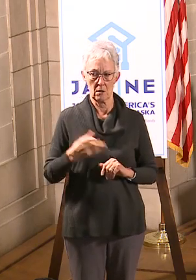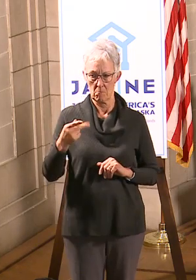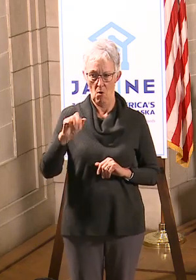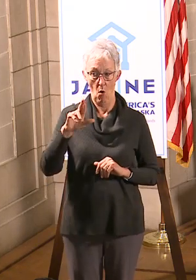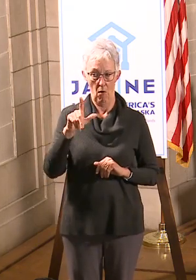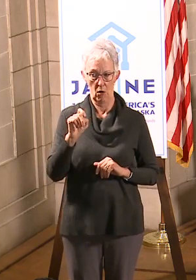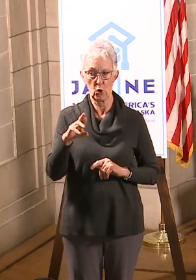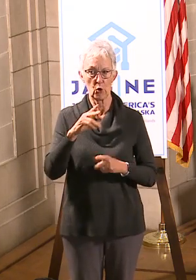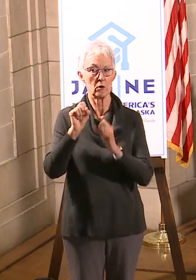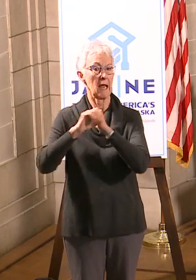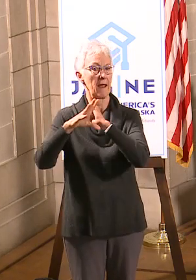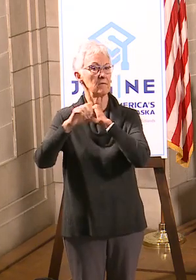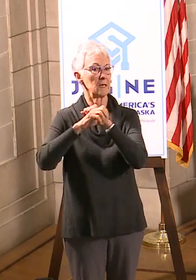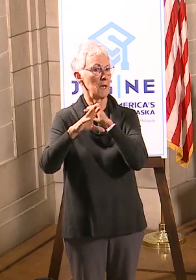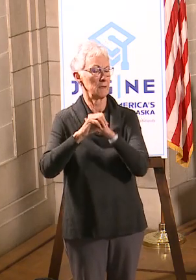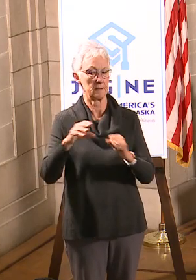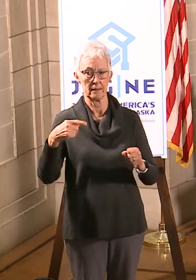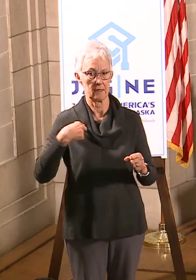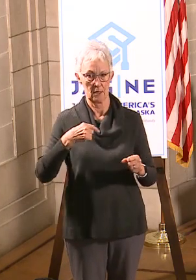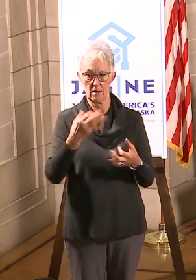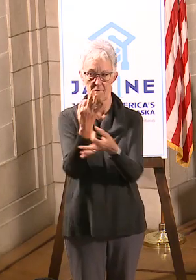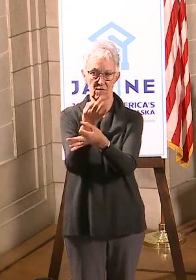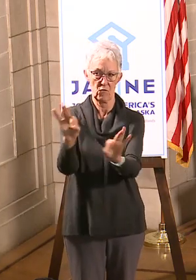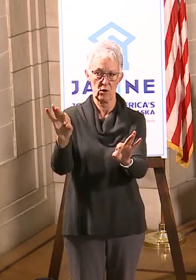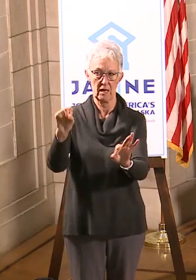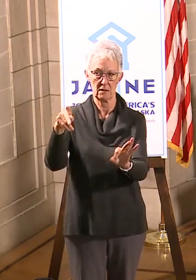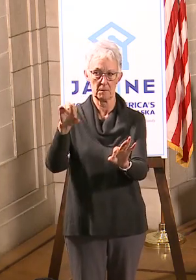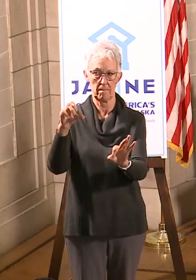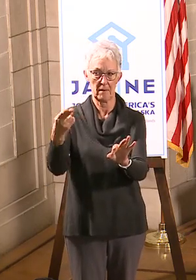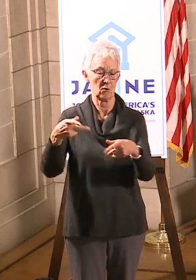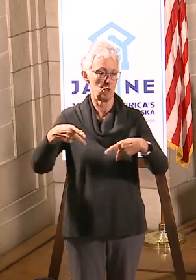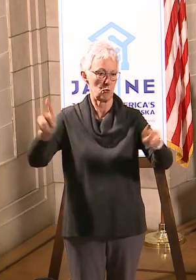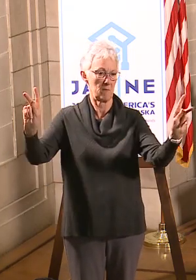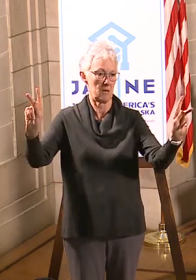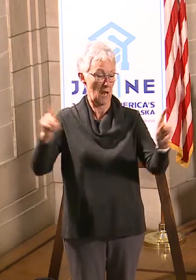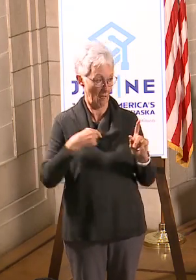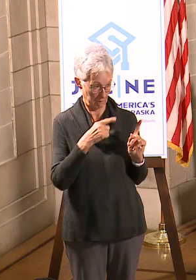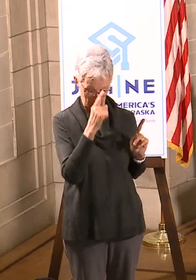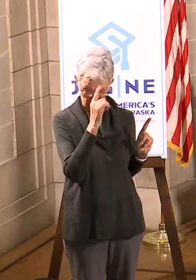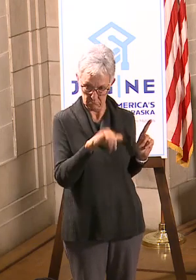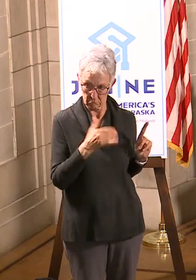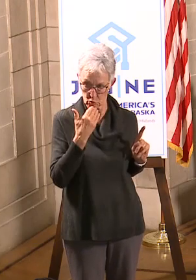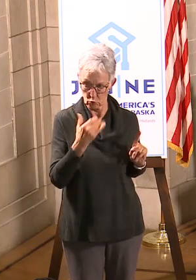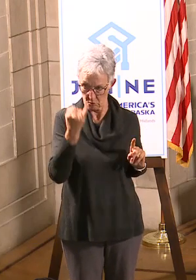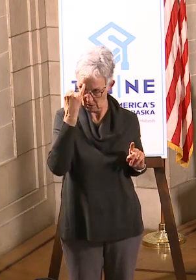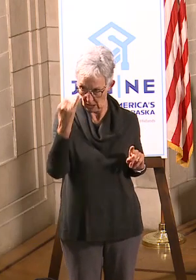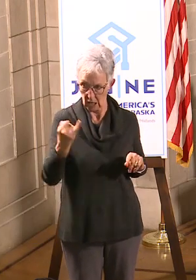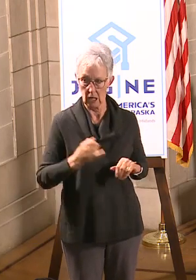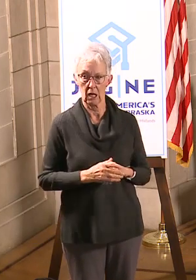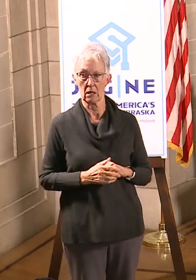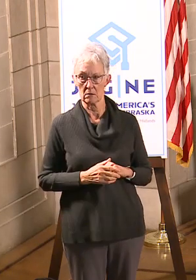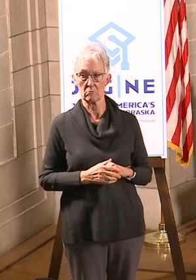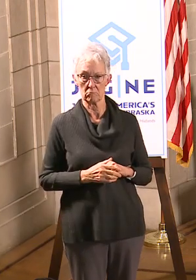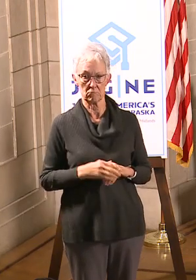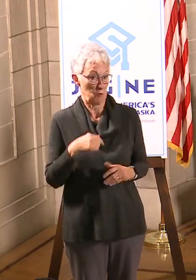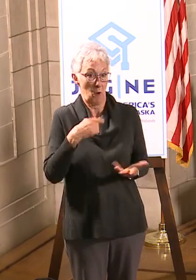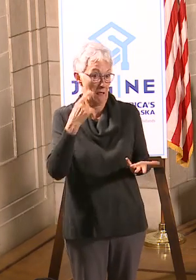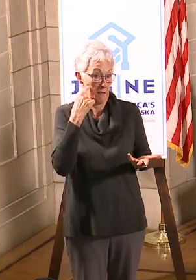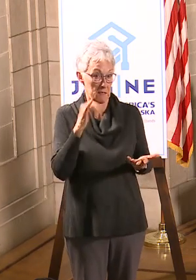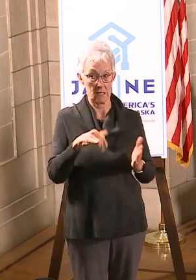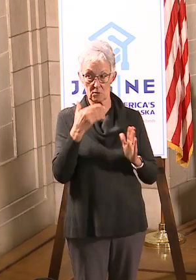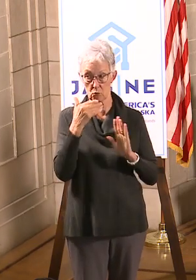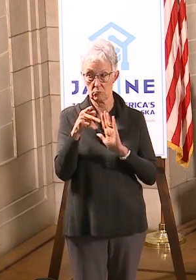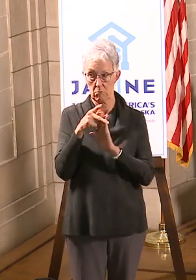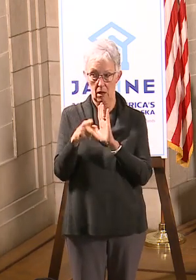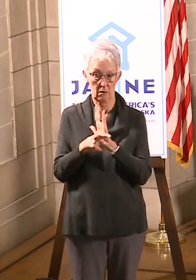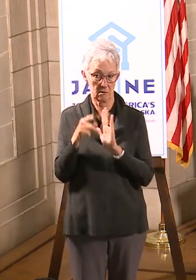censor free speech. They're going to allow people to do it. I think that's a good thing to have free speech, and so we certainly think that's a good thing, good policy for Parler to